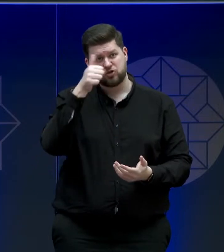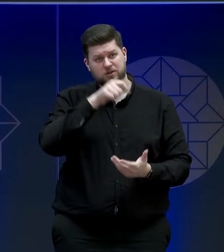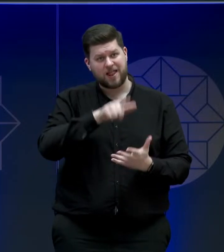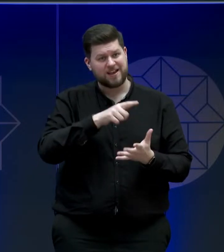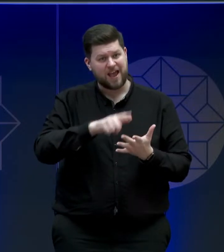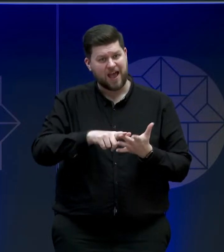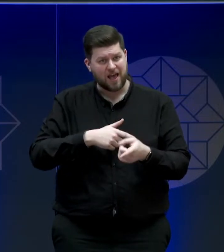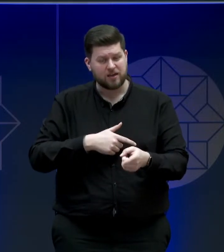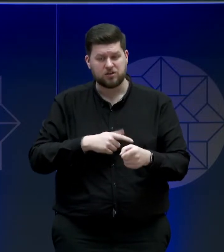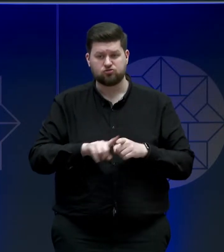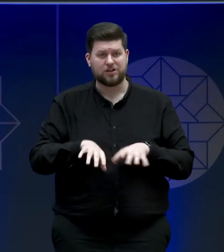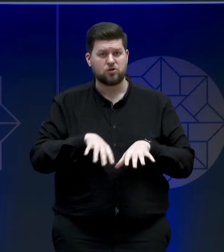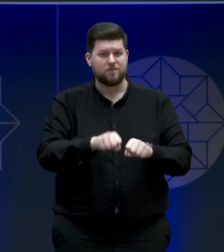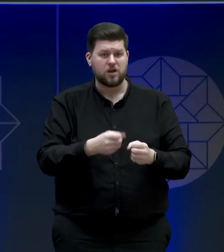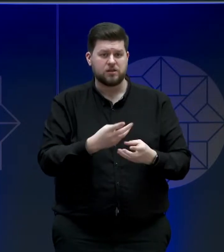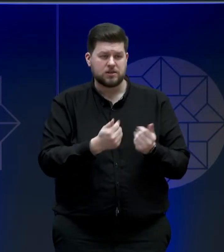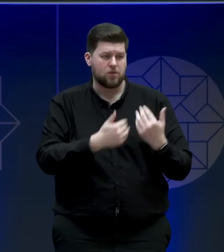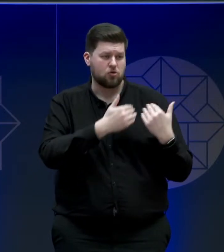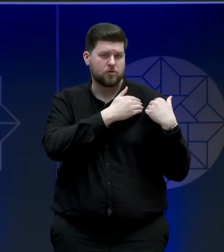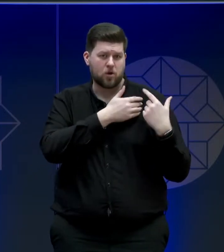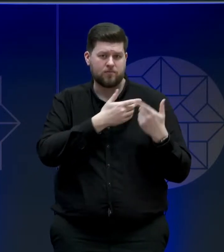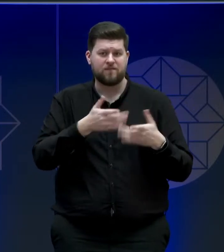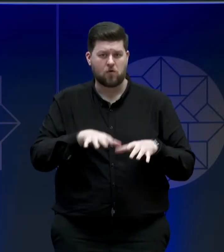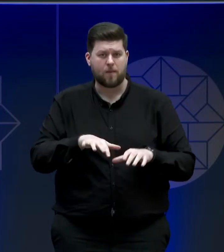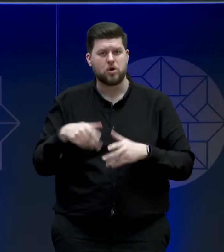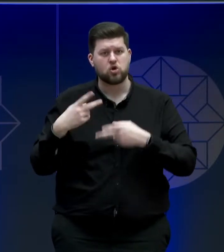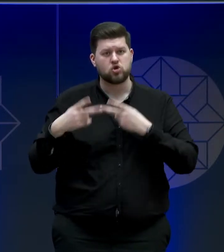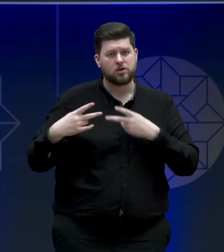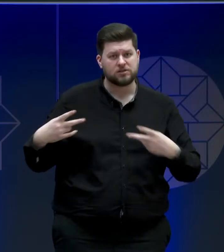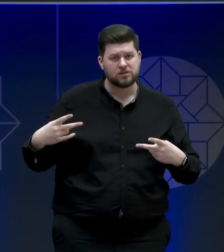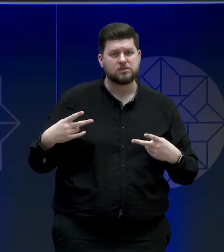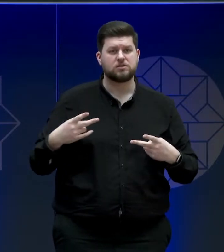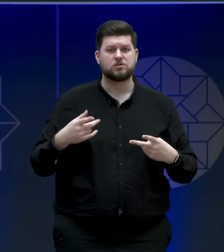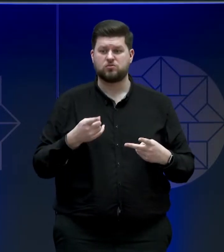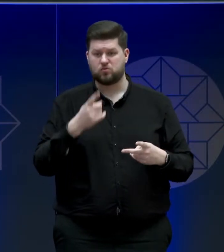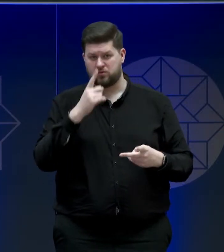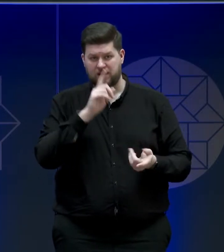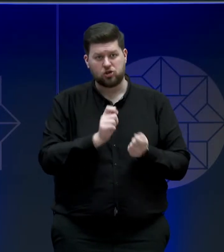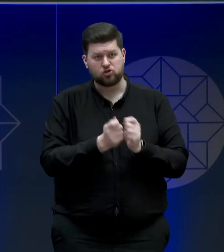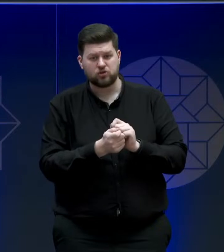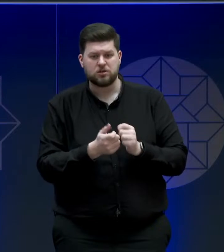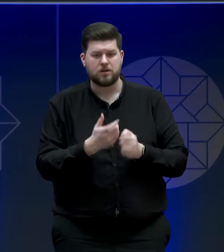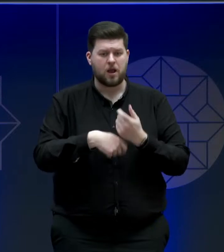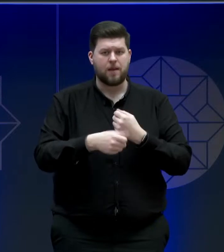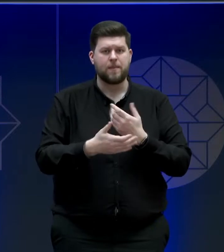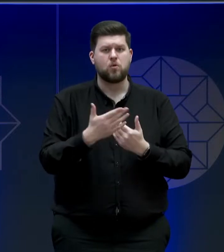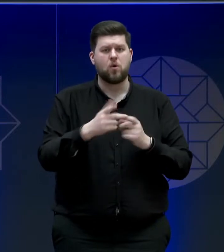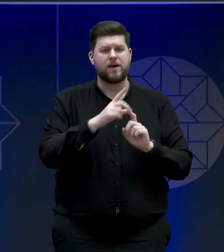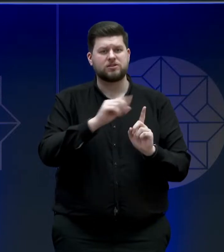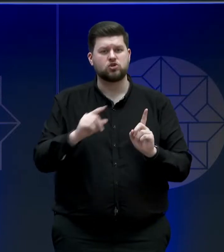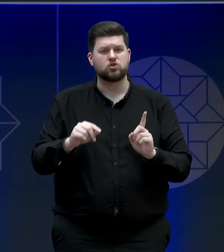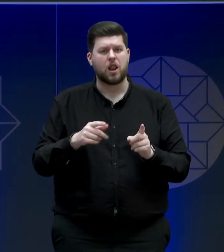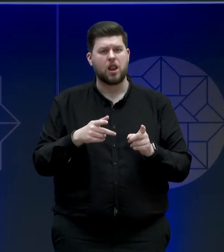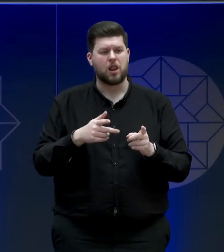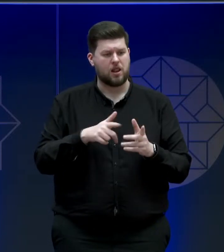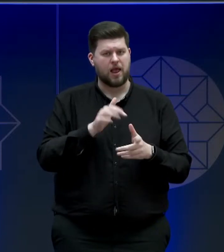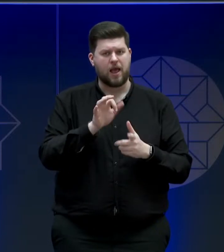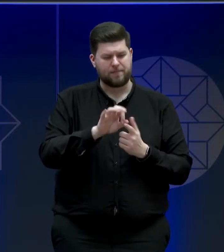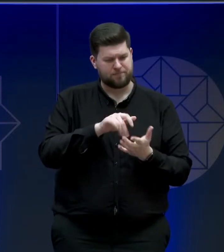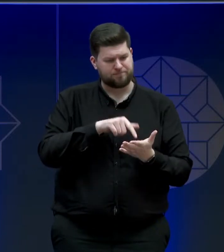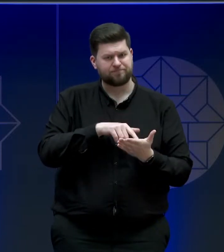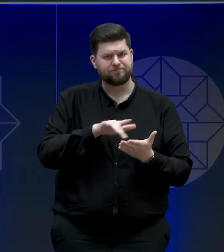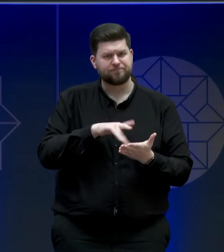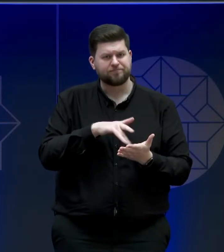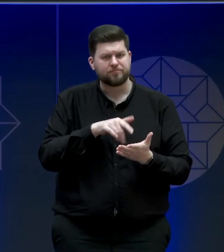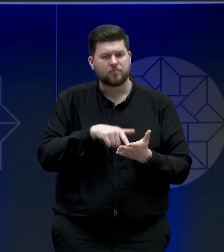that nurses do into a more digital platform. We can also look at health support workers, but we